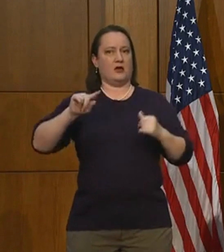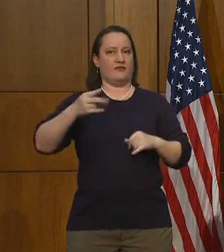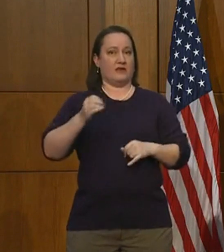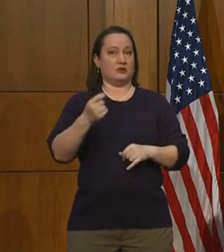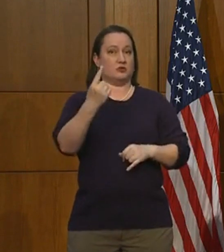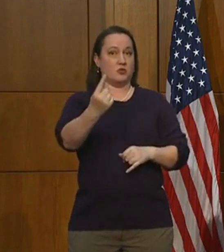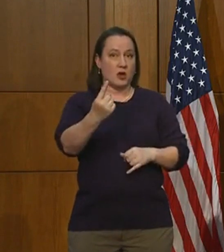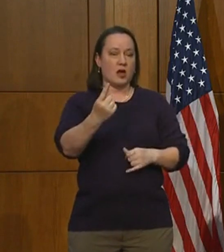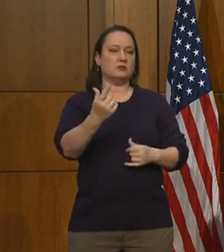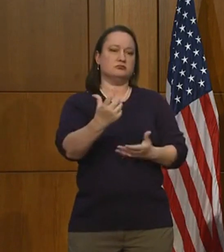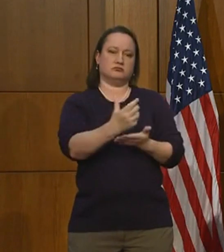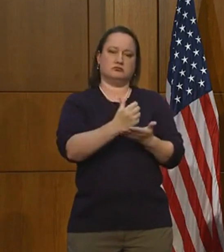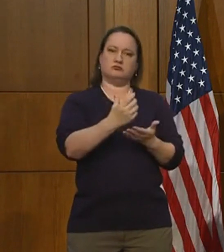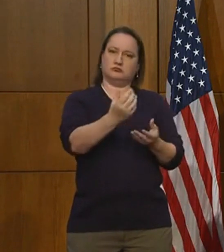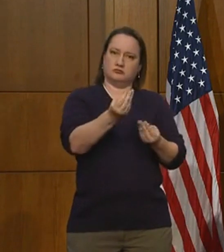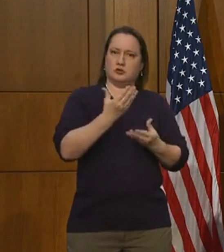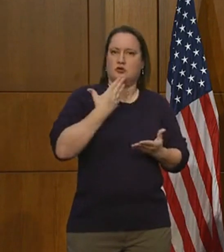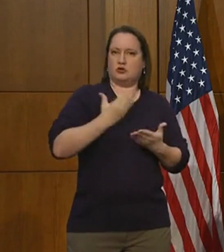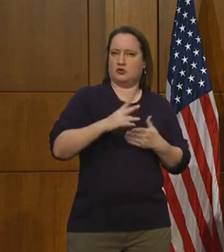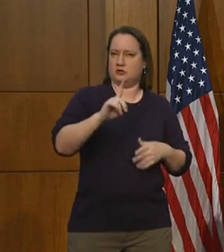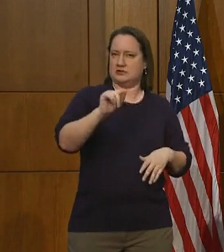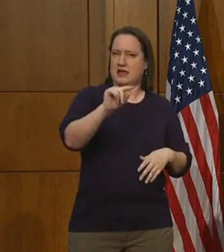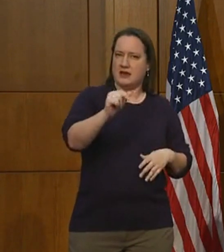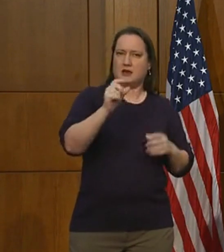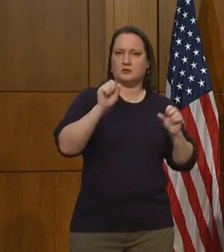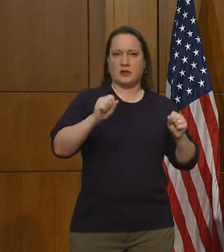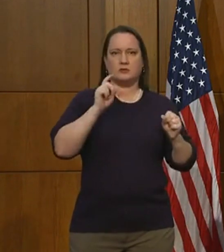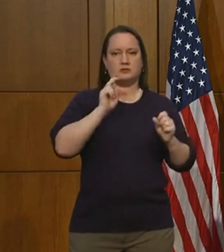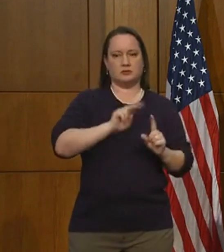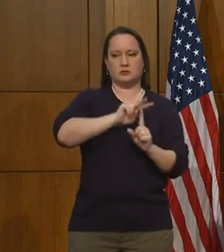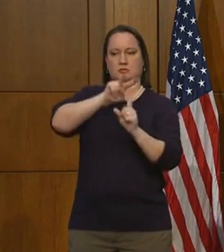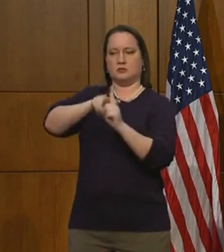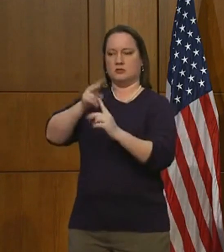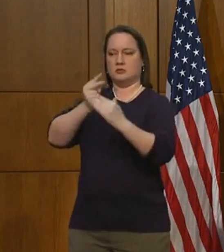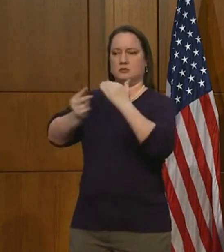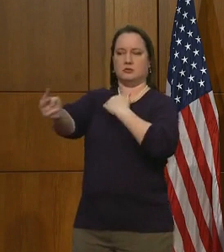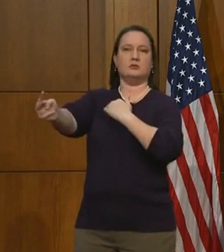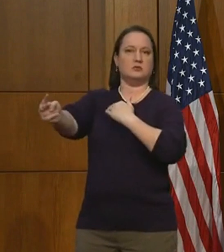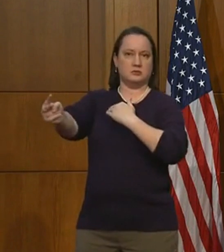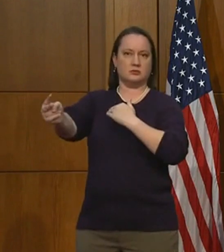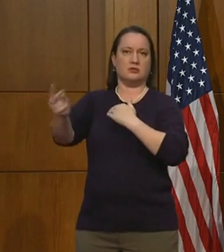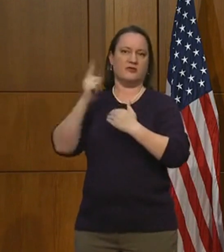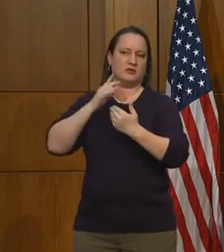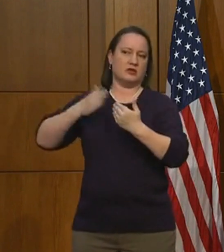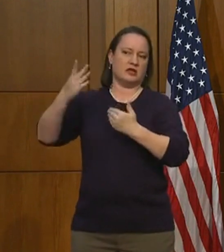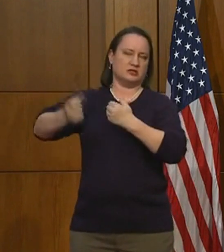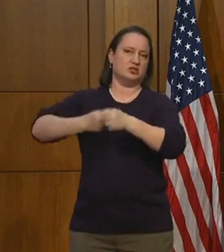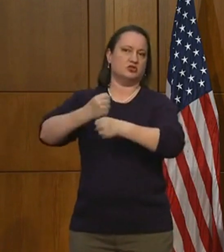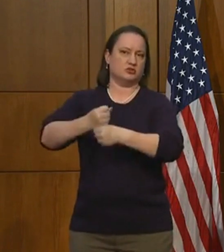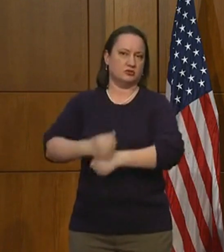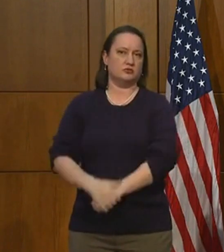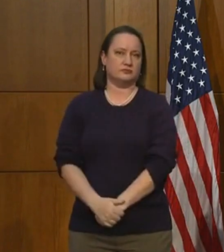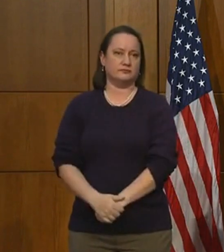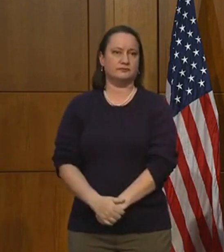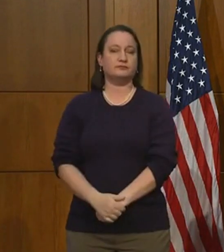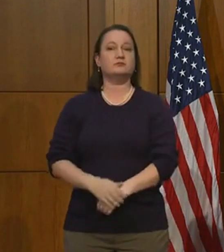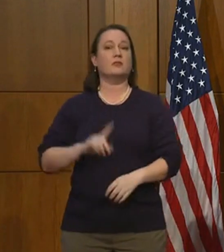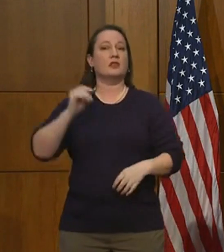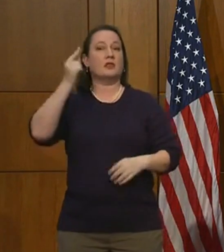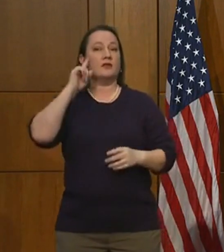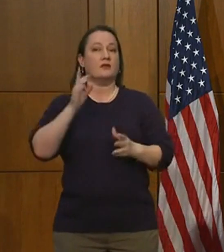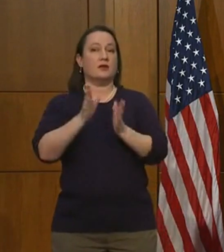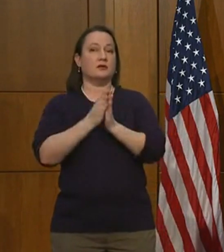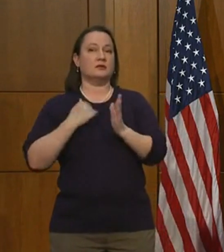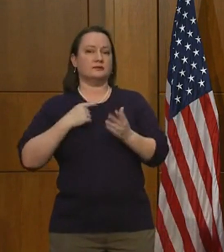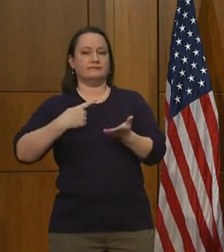to reforecast our revenues. Just a quick comment also, the Governor asked me to talk about stimulus funds. As you know, I've